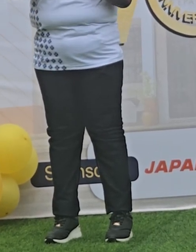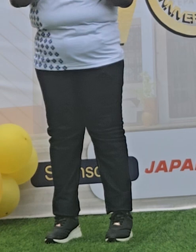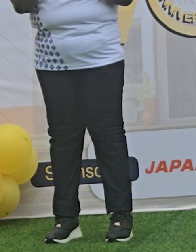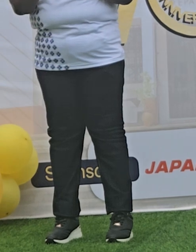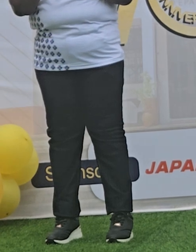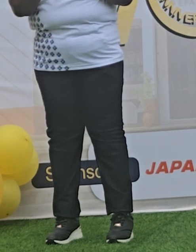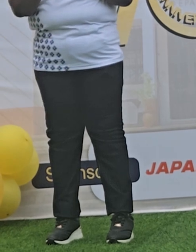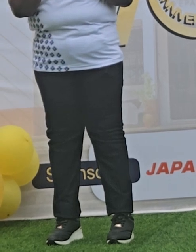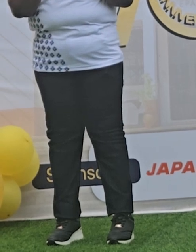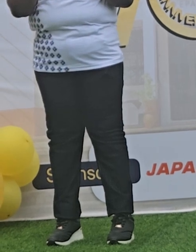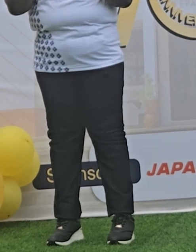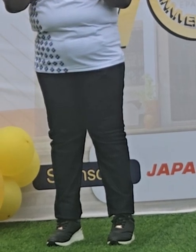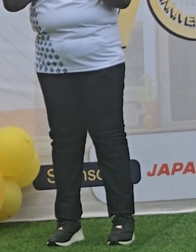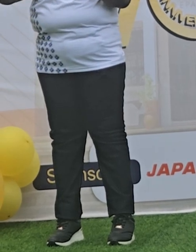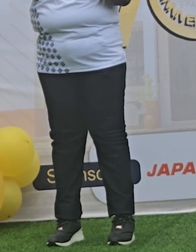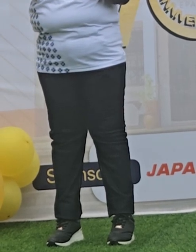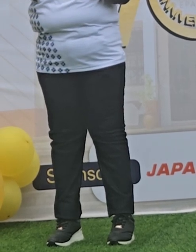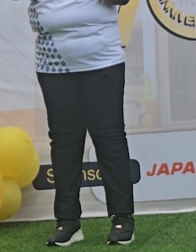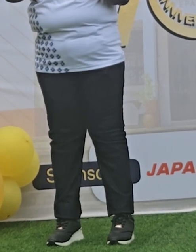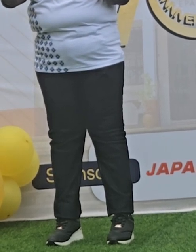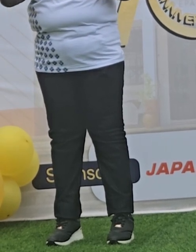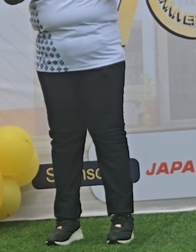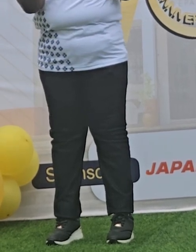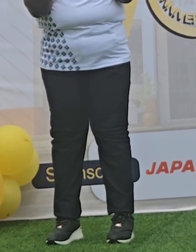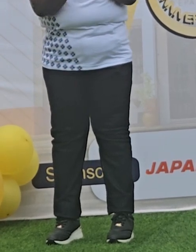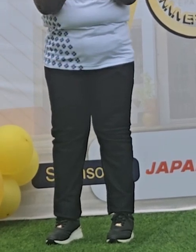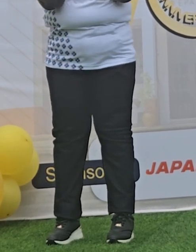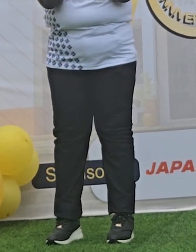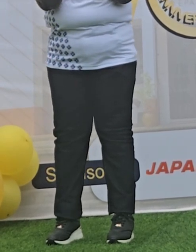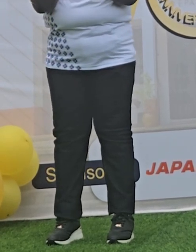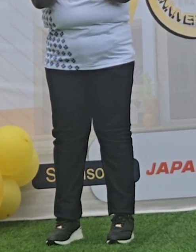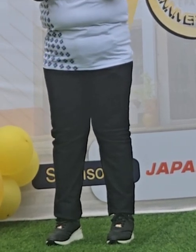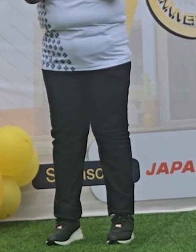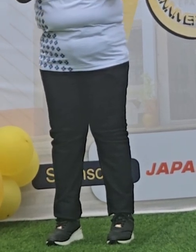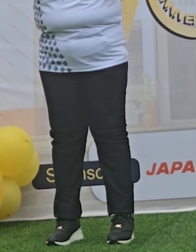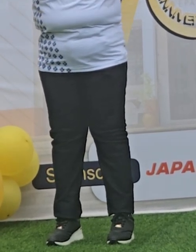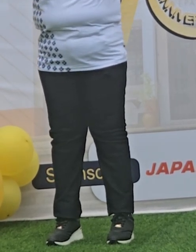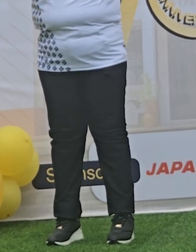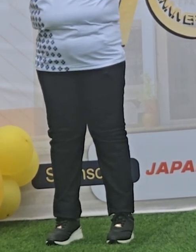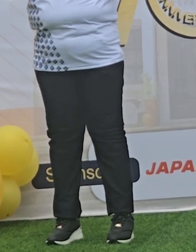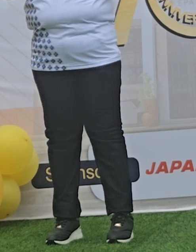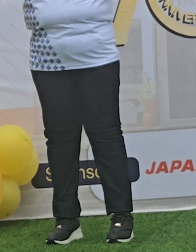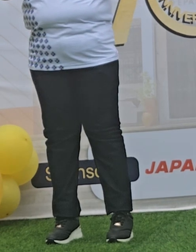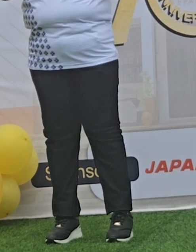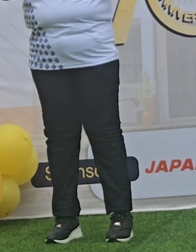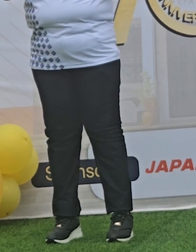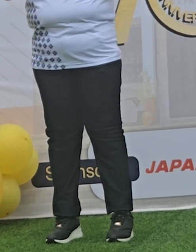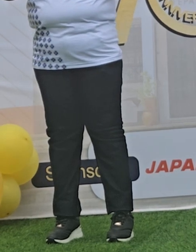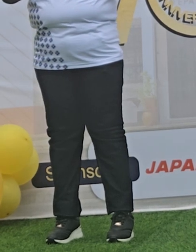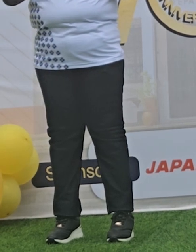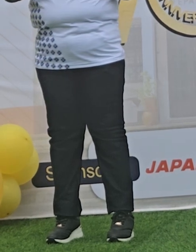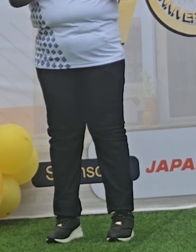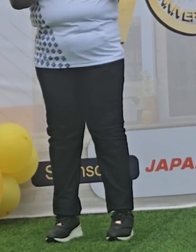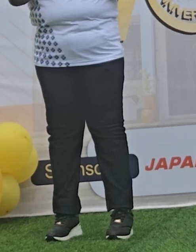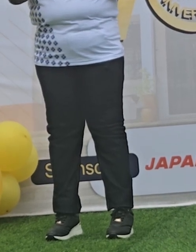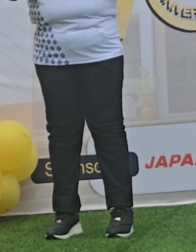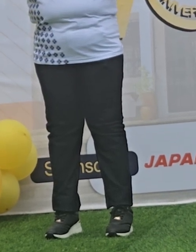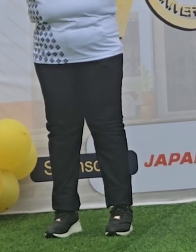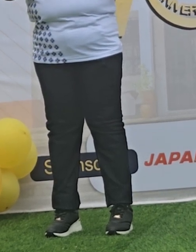Thirdly, sociology makes you socially aware. The student goes beyond what is